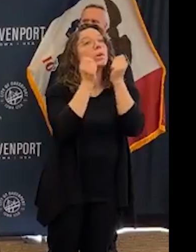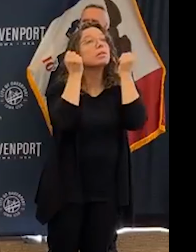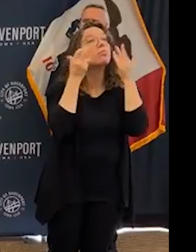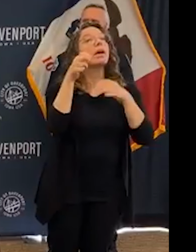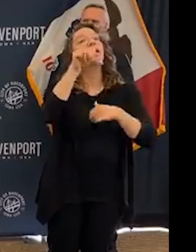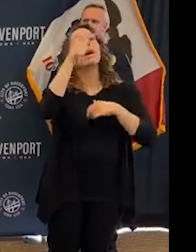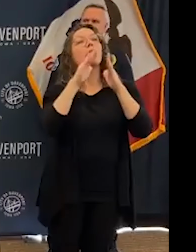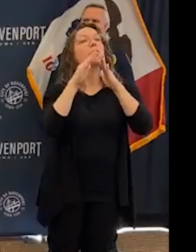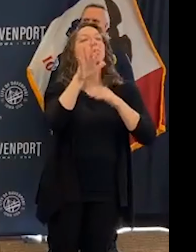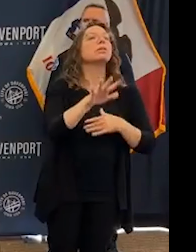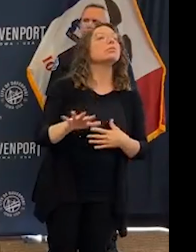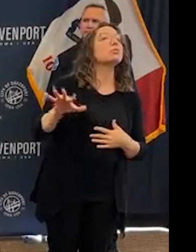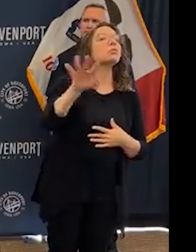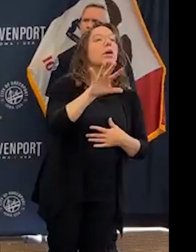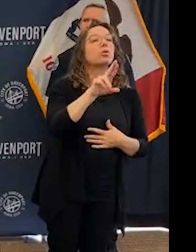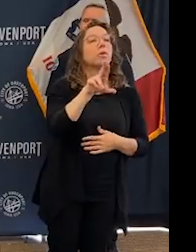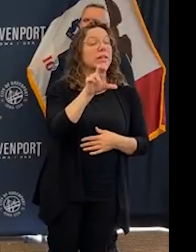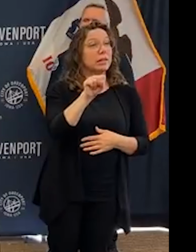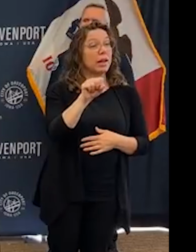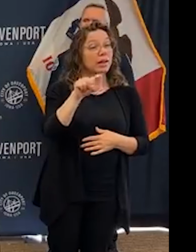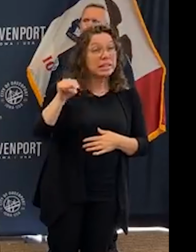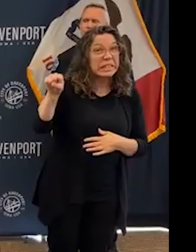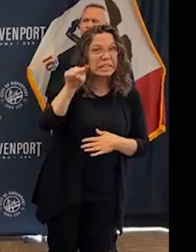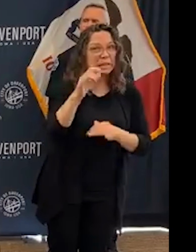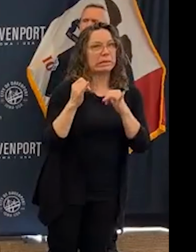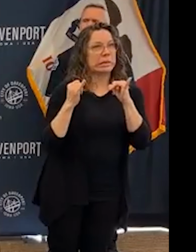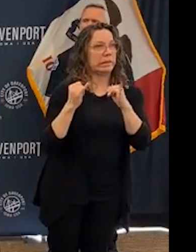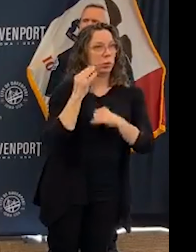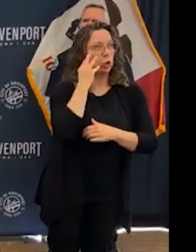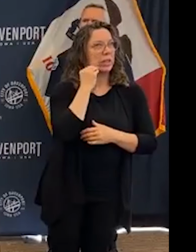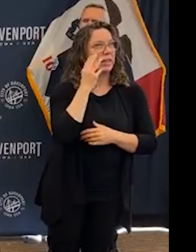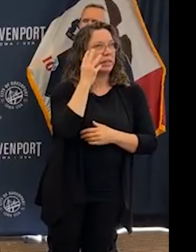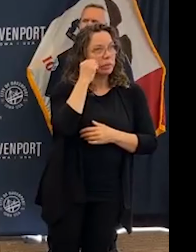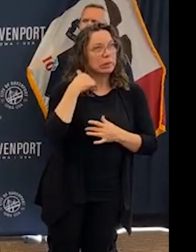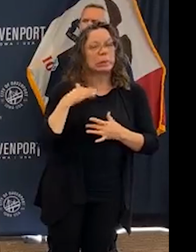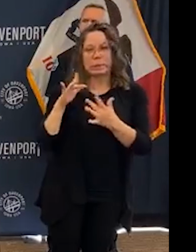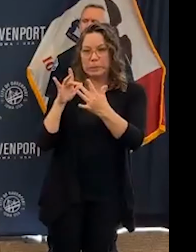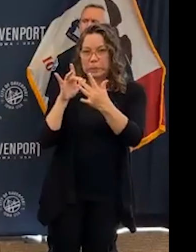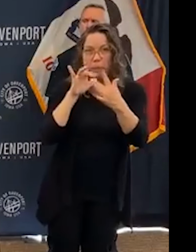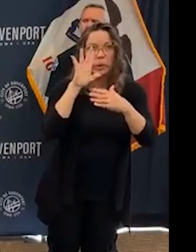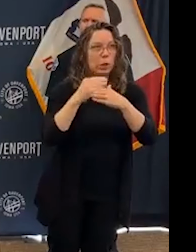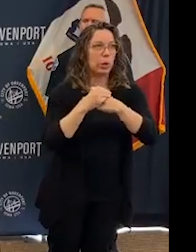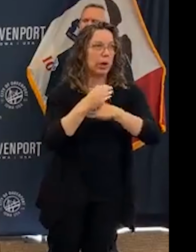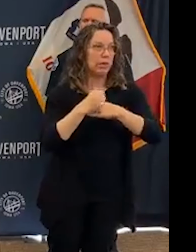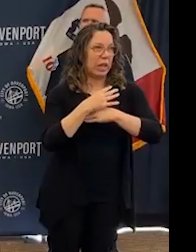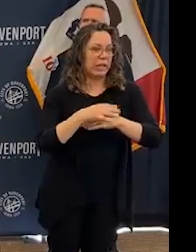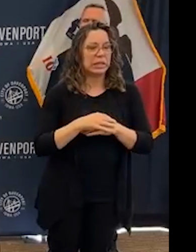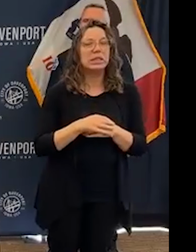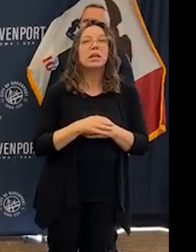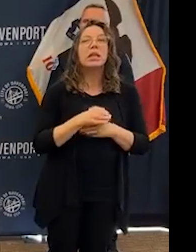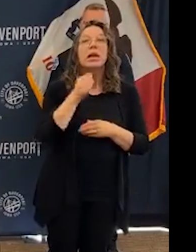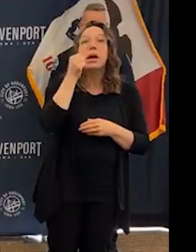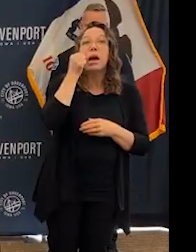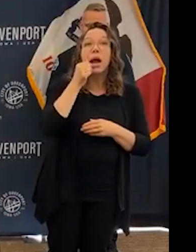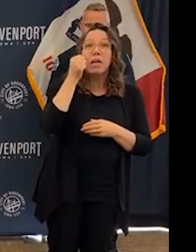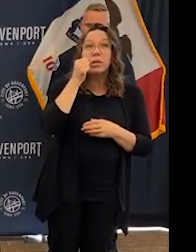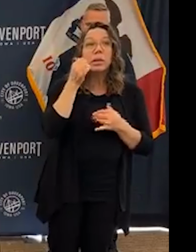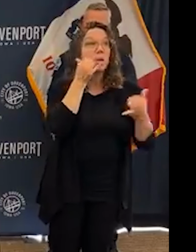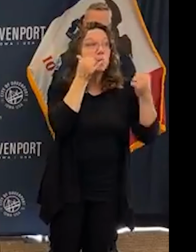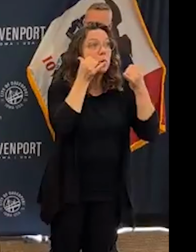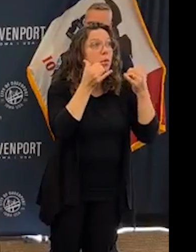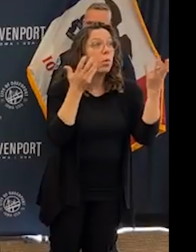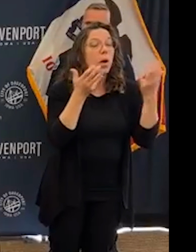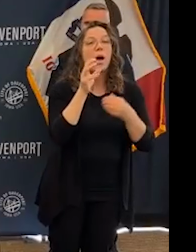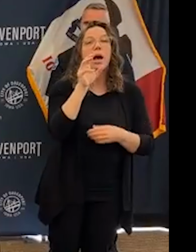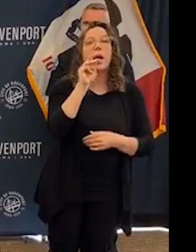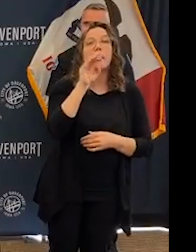communities throughout the nation who have had events similar to this. Almost daily, we have had phone calls with Miami-Dade,